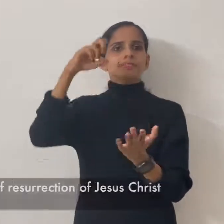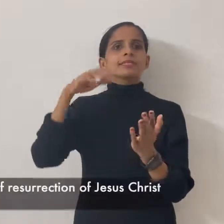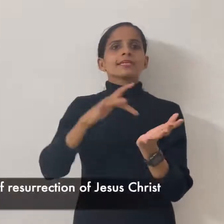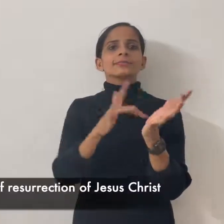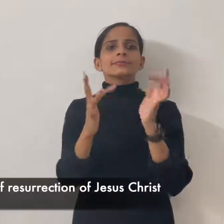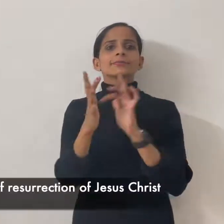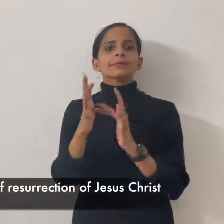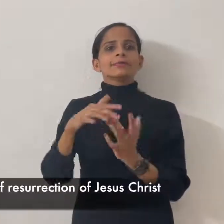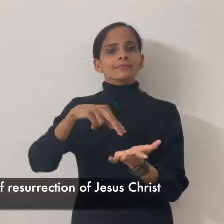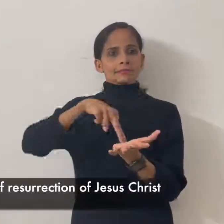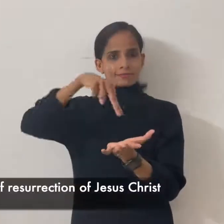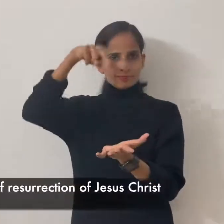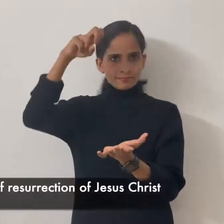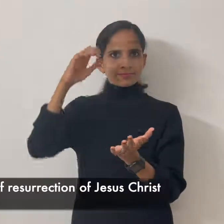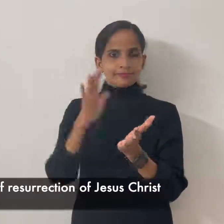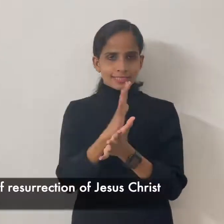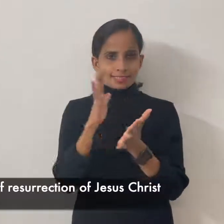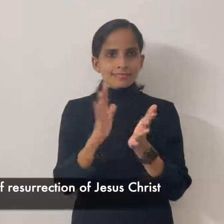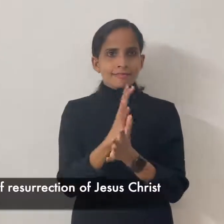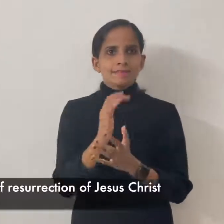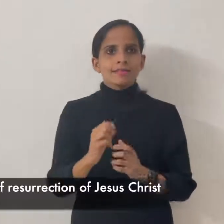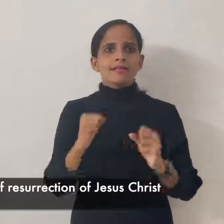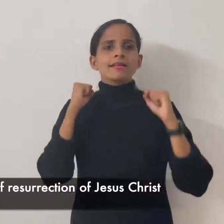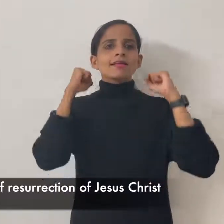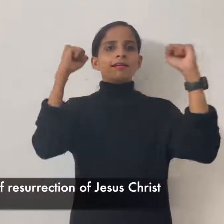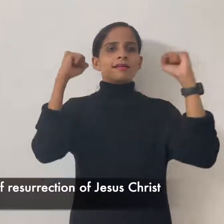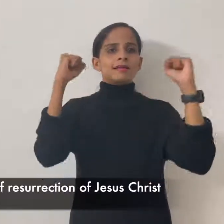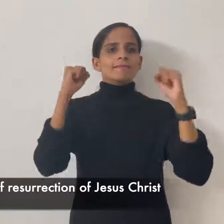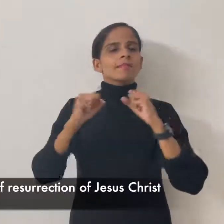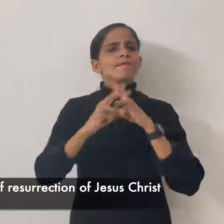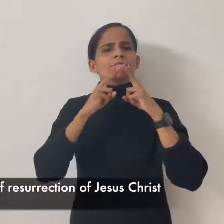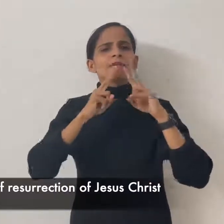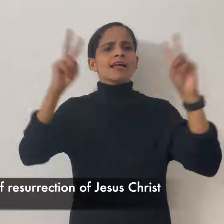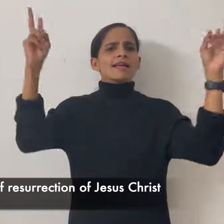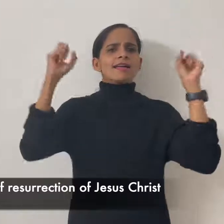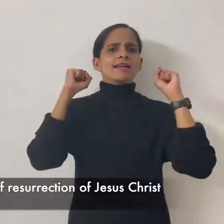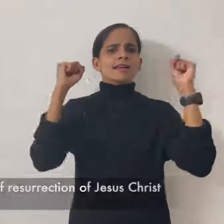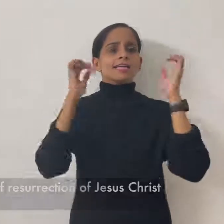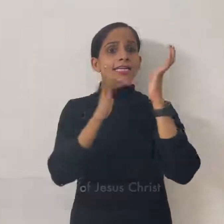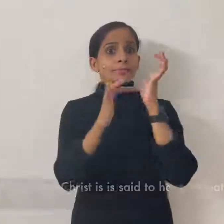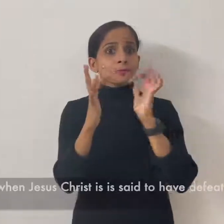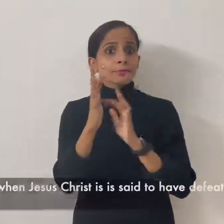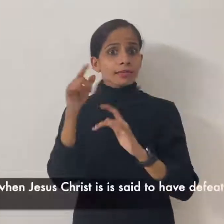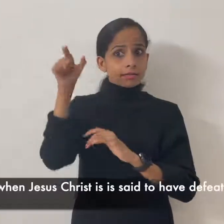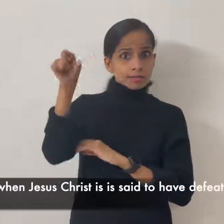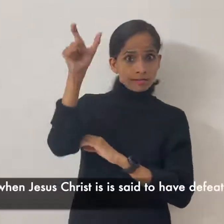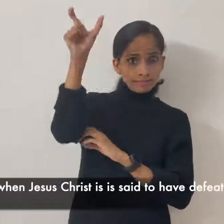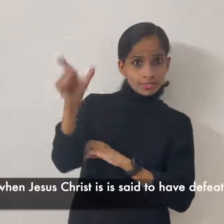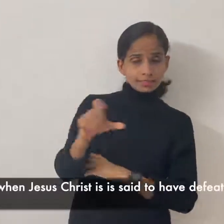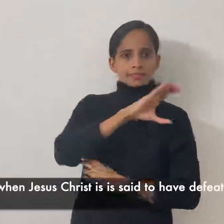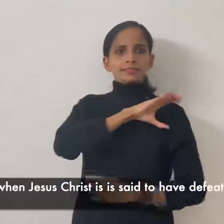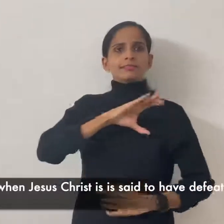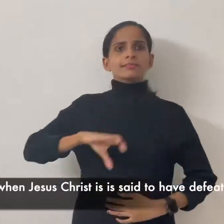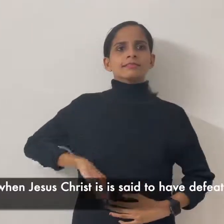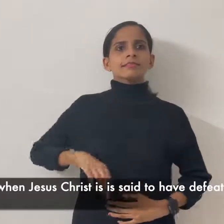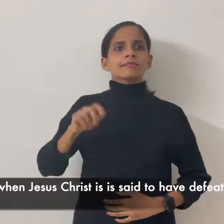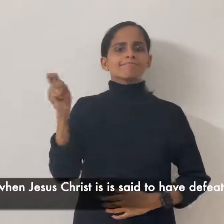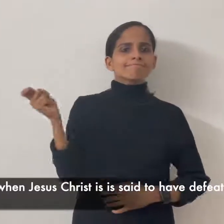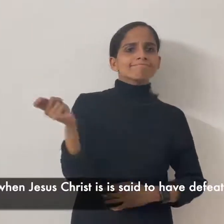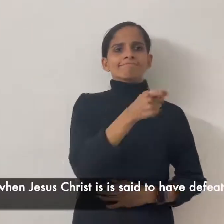It is called the Day of Resurrection of Jesus Christ. It's a victorious day when Jesus